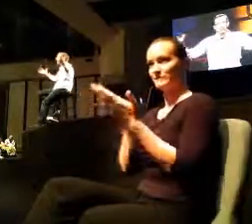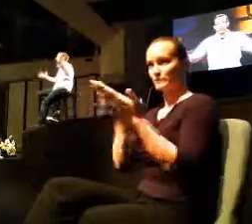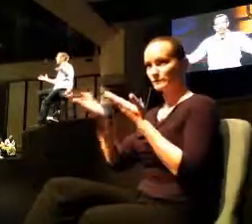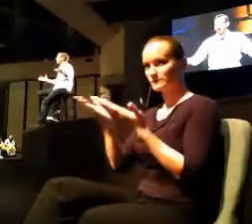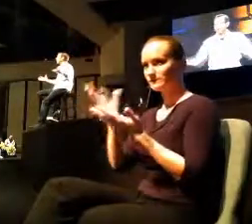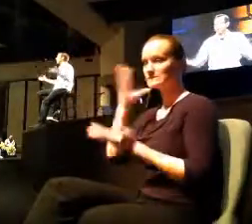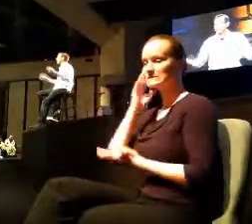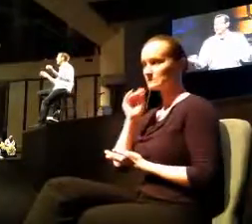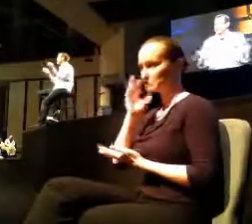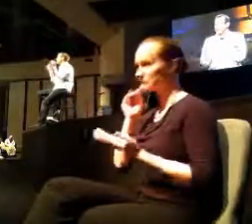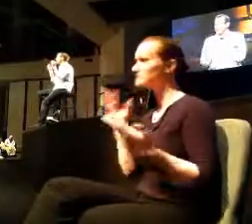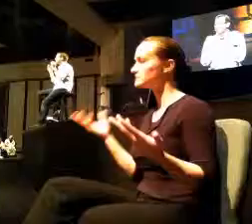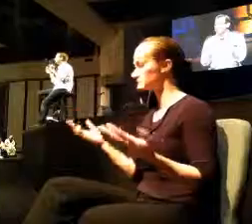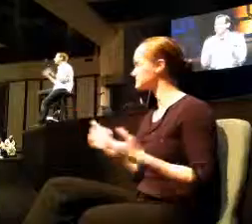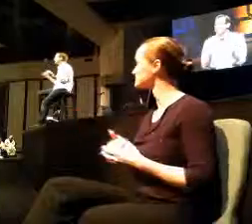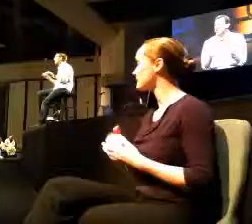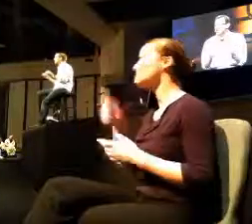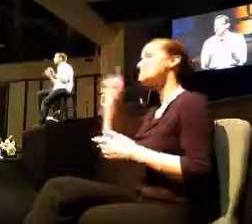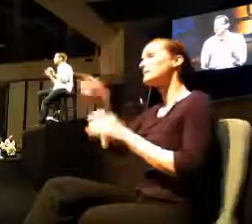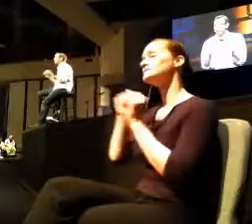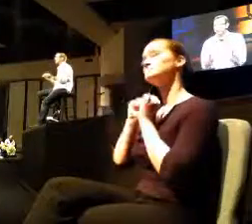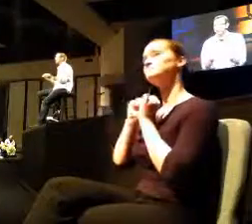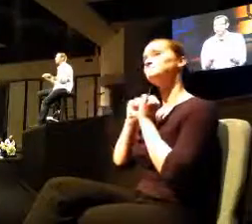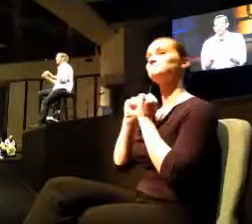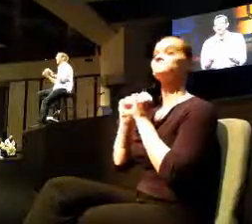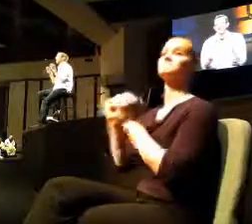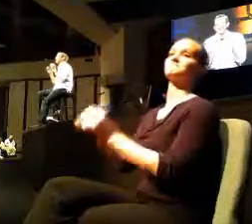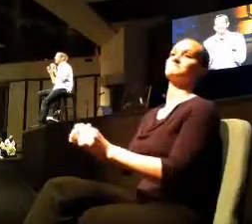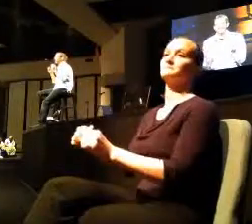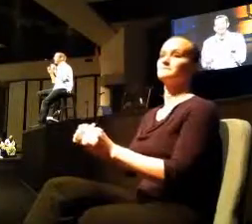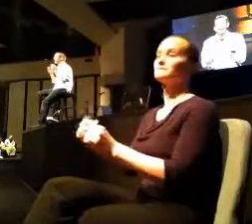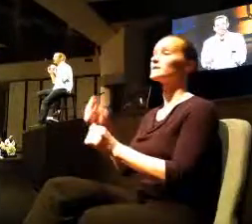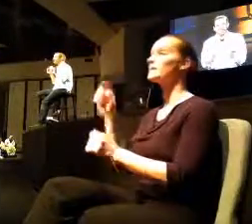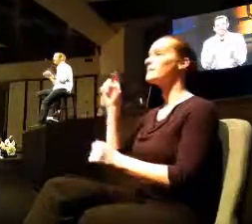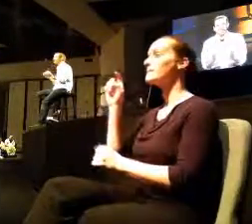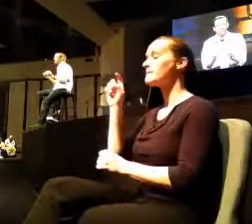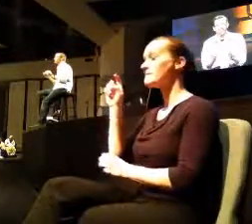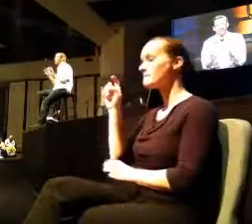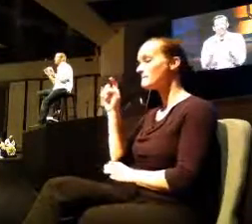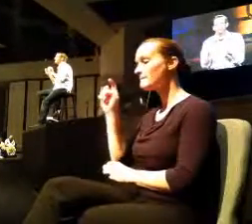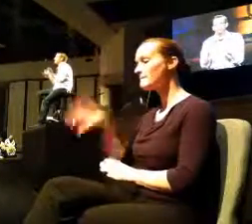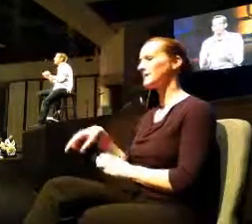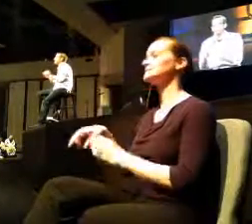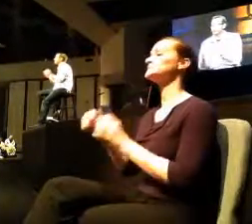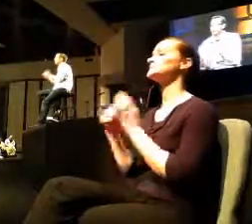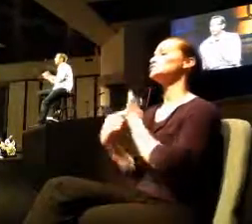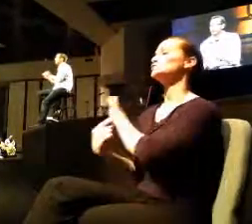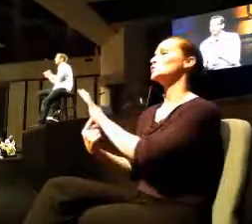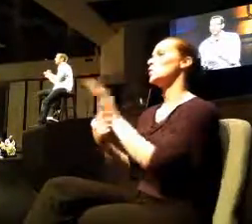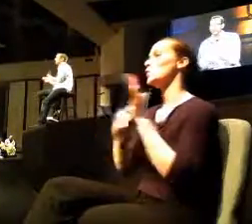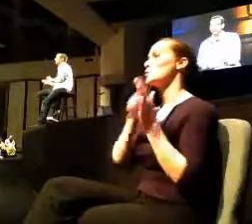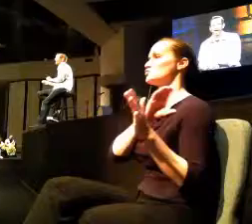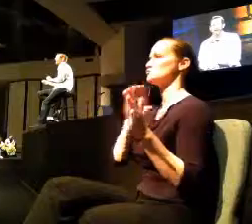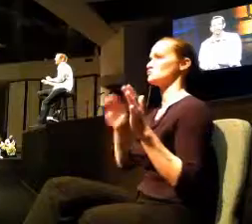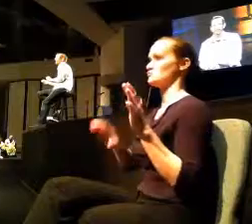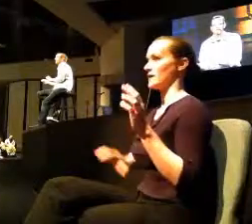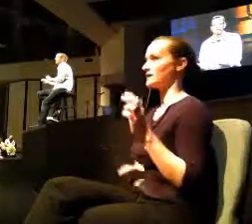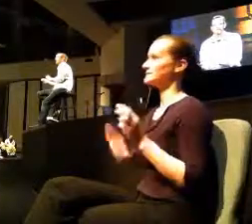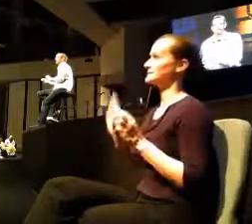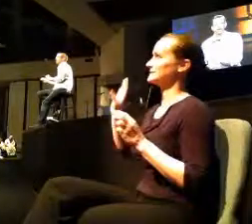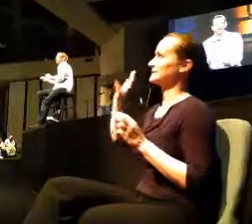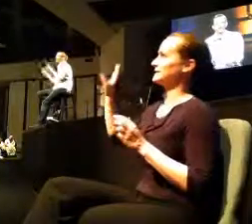other things that go on with this must continue to be an expression of the deeper life in